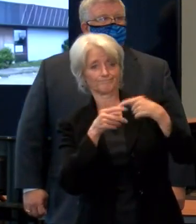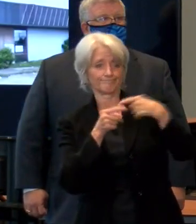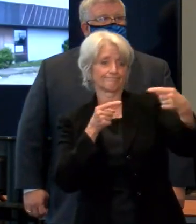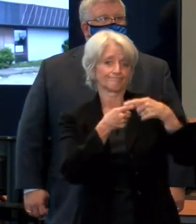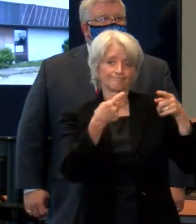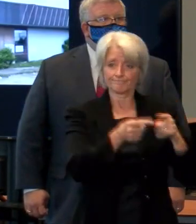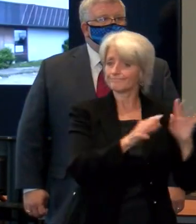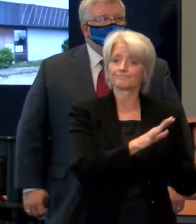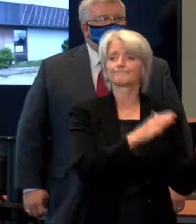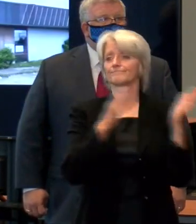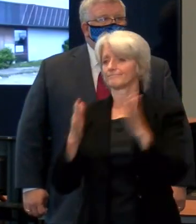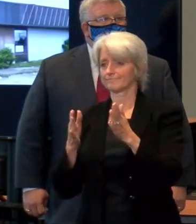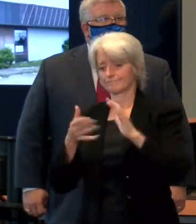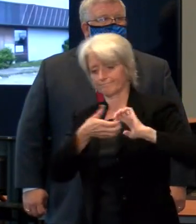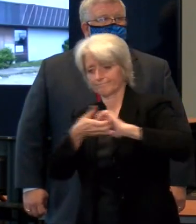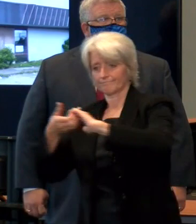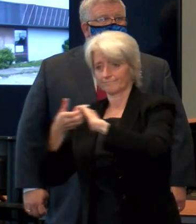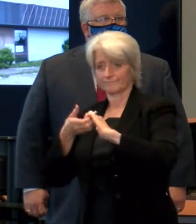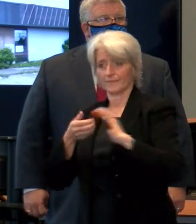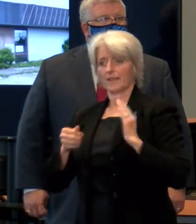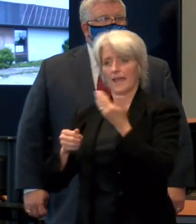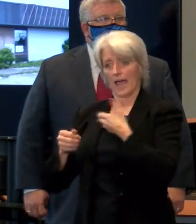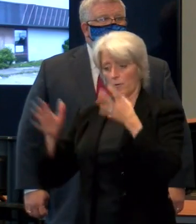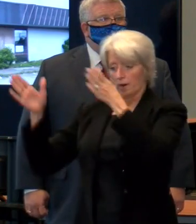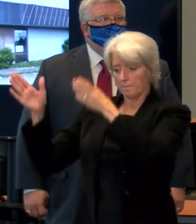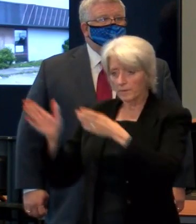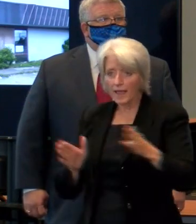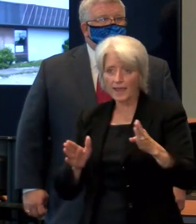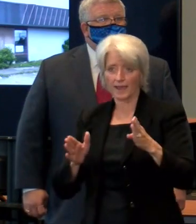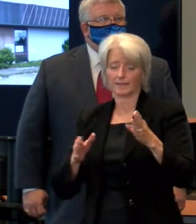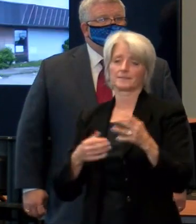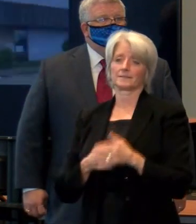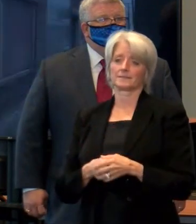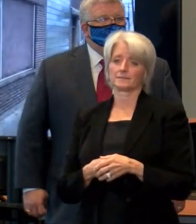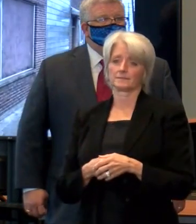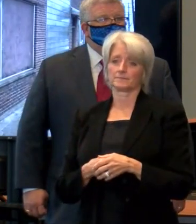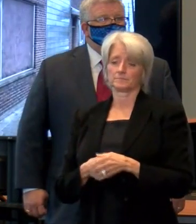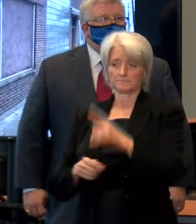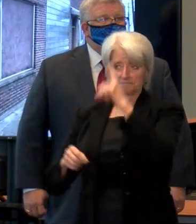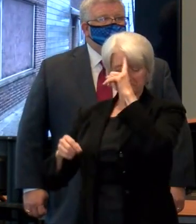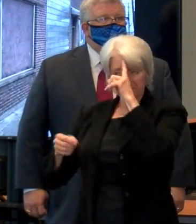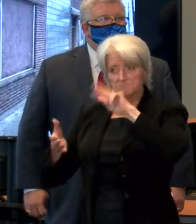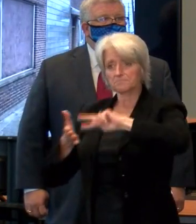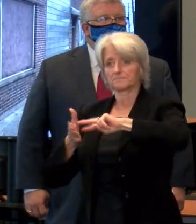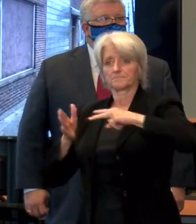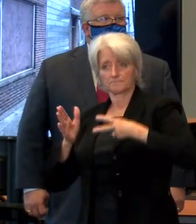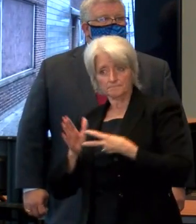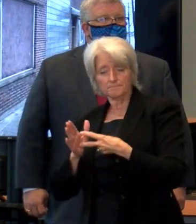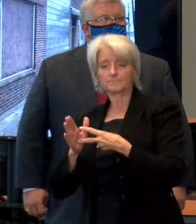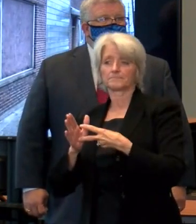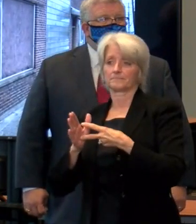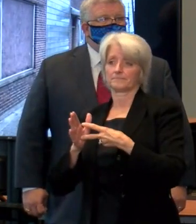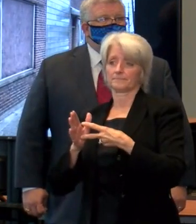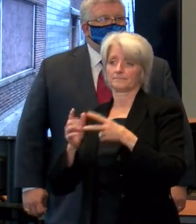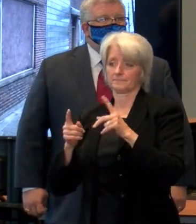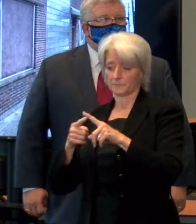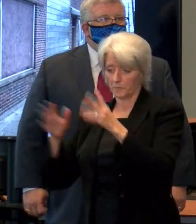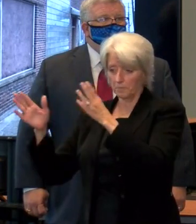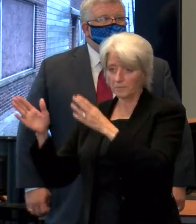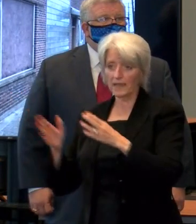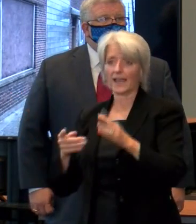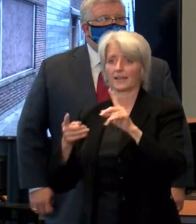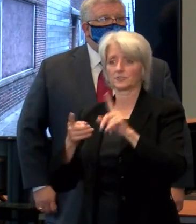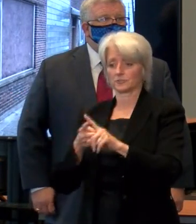internal why are intentional efforts. Intentionality truly breeds